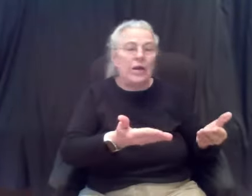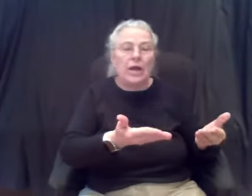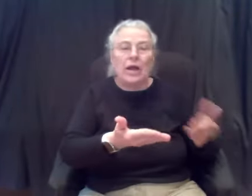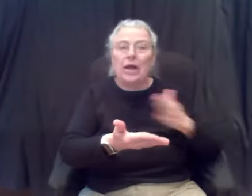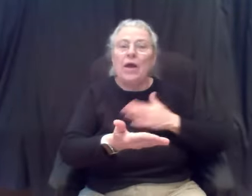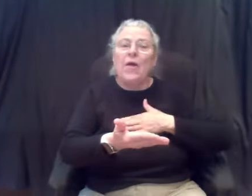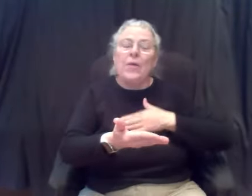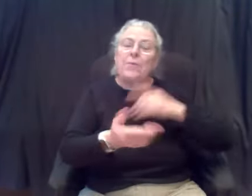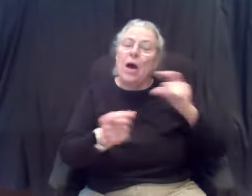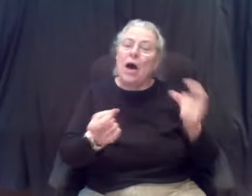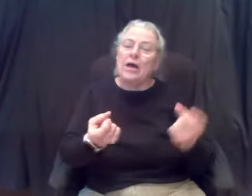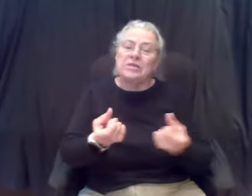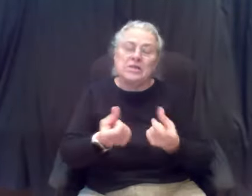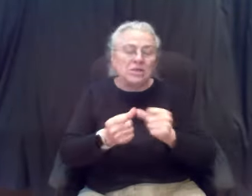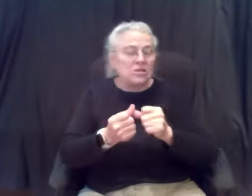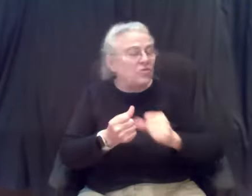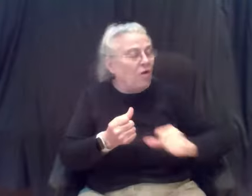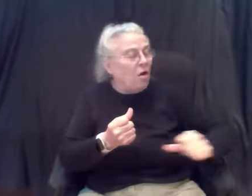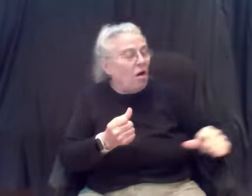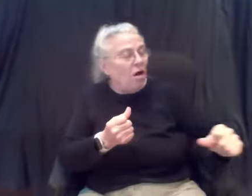carried my sins far